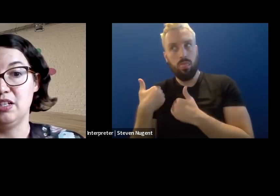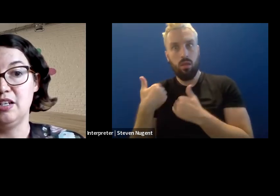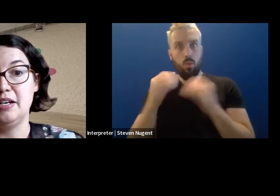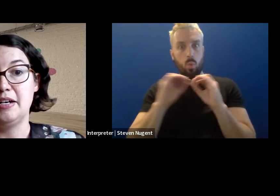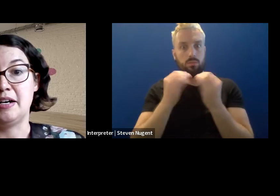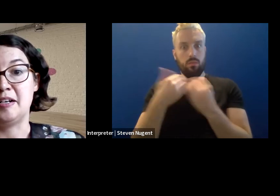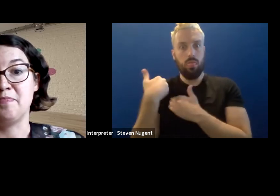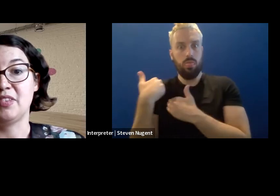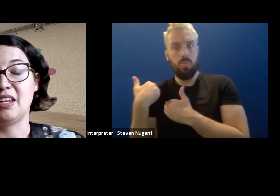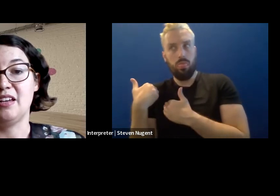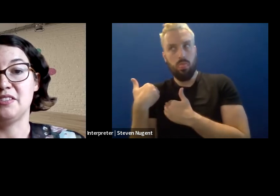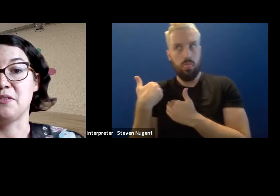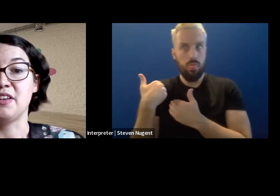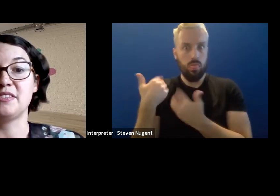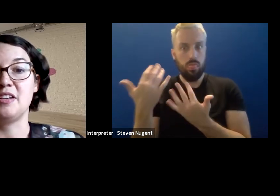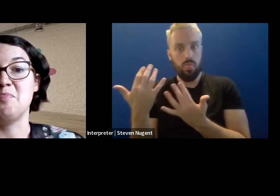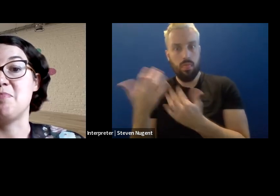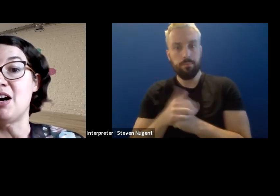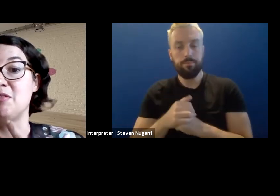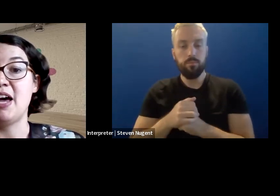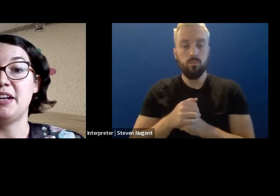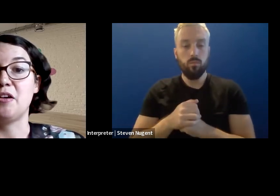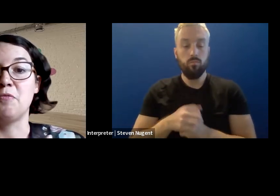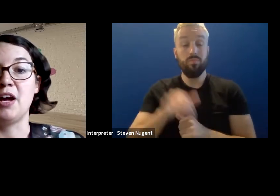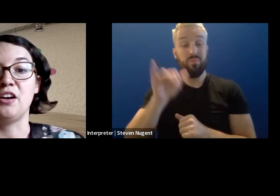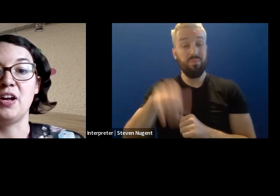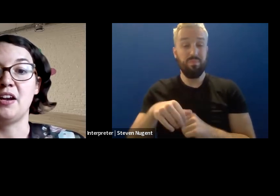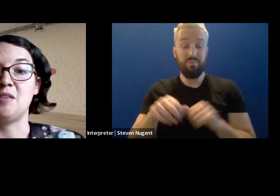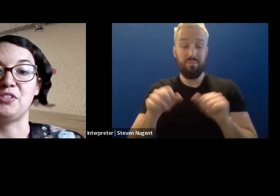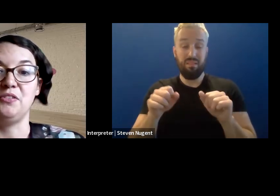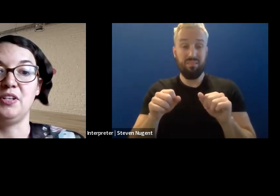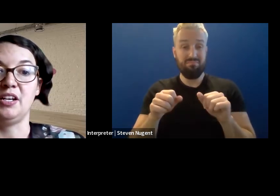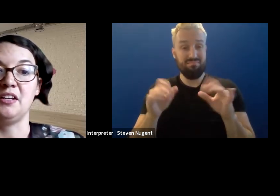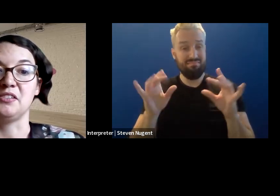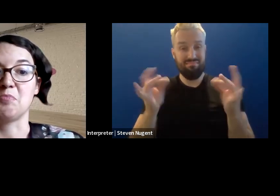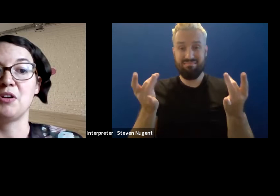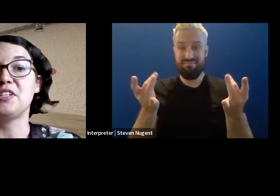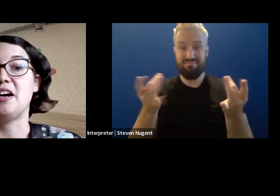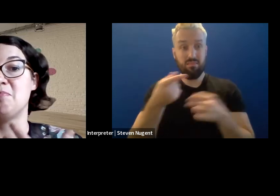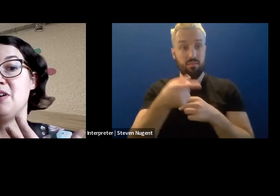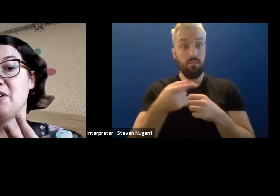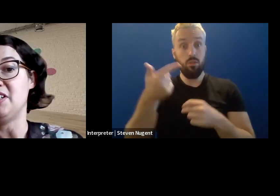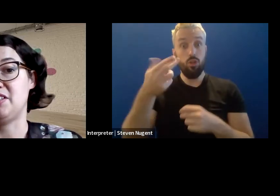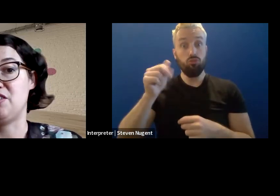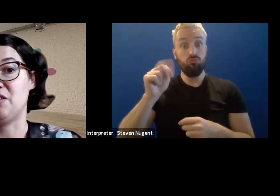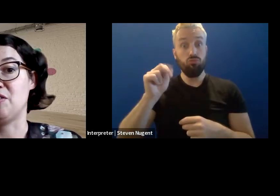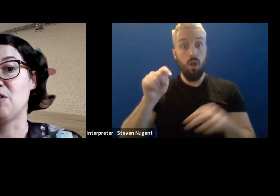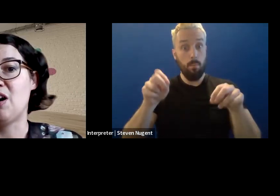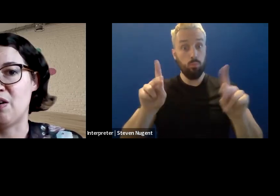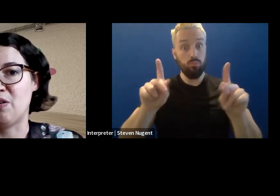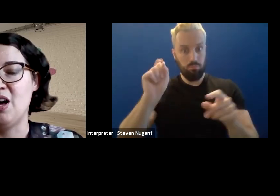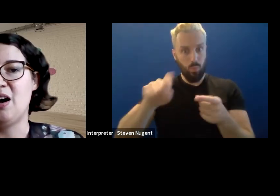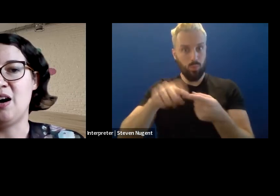whole. So this can be problematic when a grant opportunity is supposed to help an